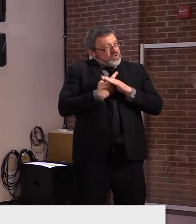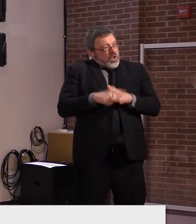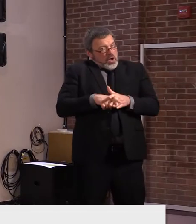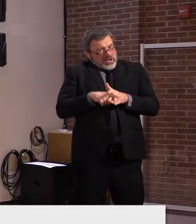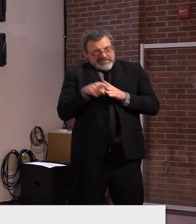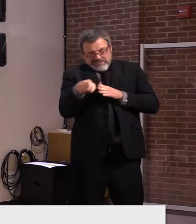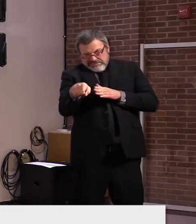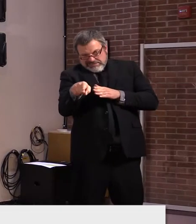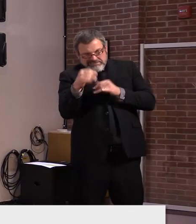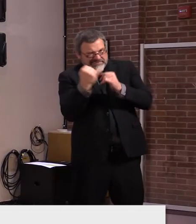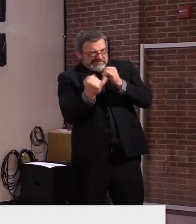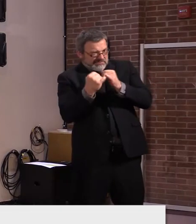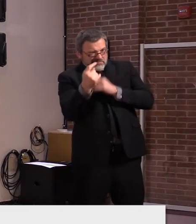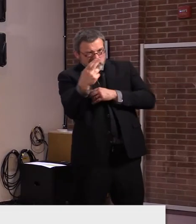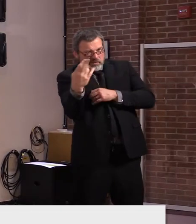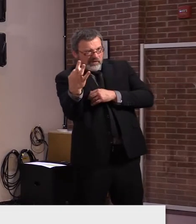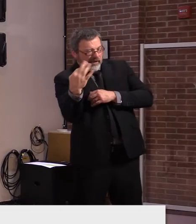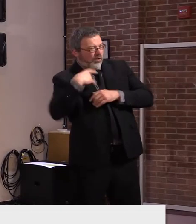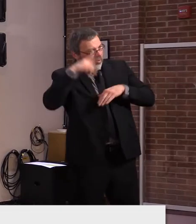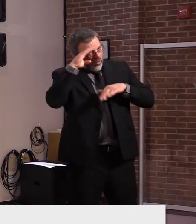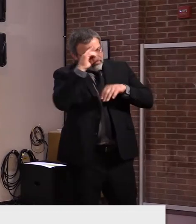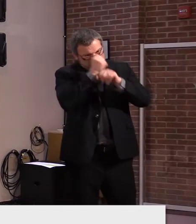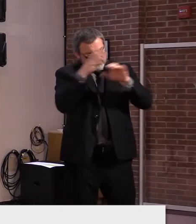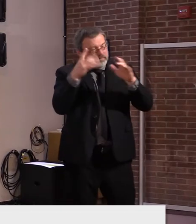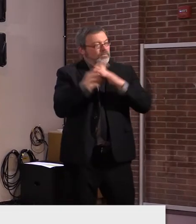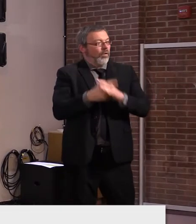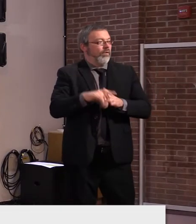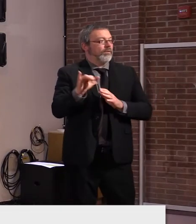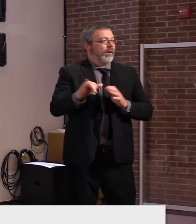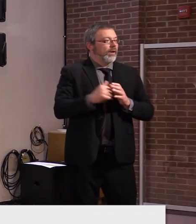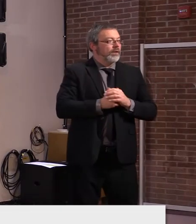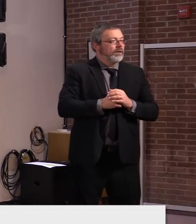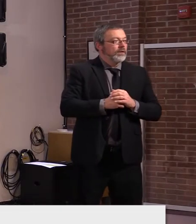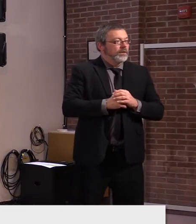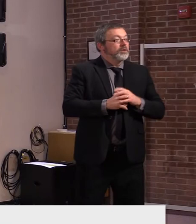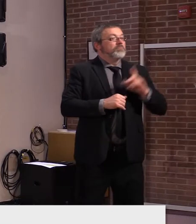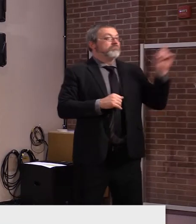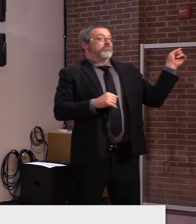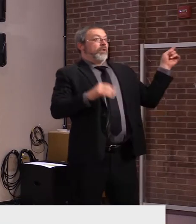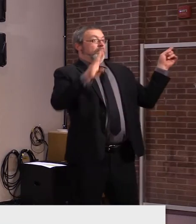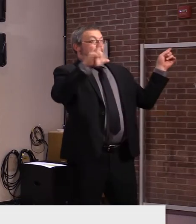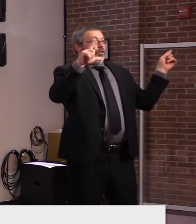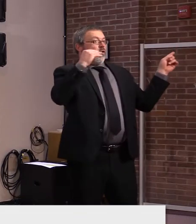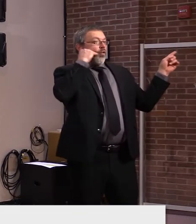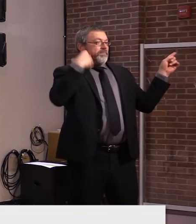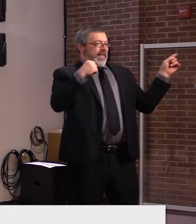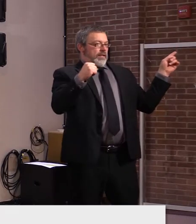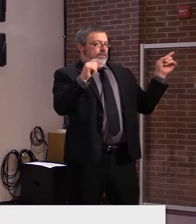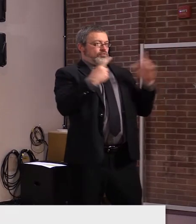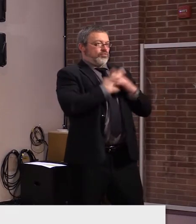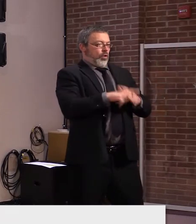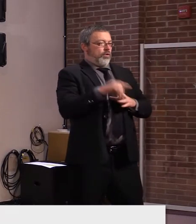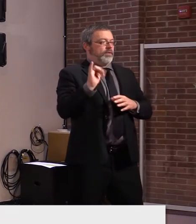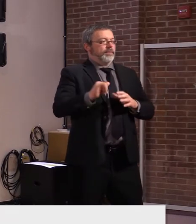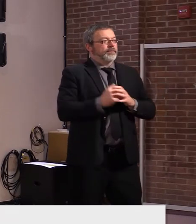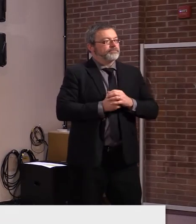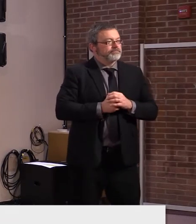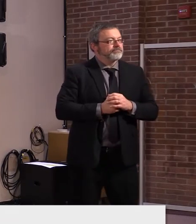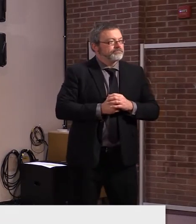at the Burlington Health and Rehab, thanks to a collaboration between UVMMC, Genesis, and